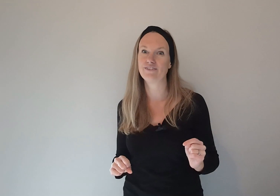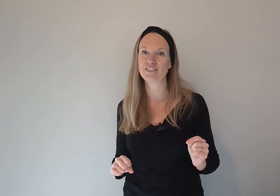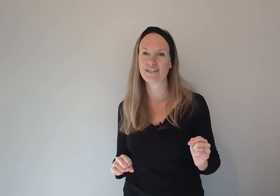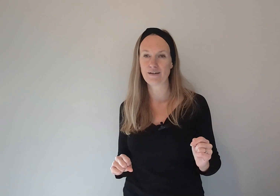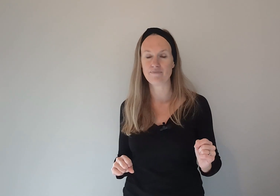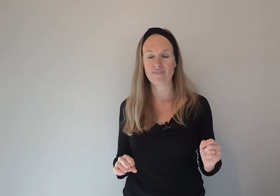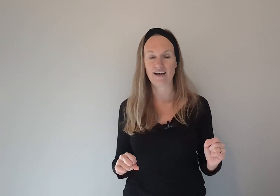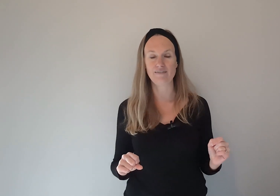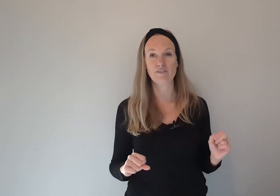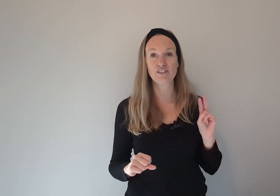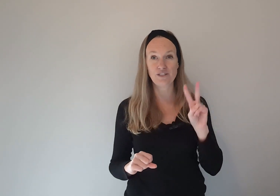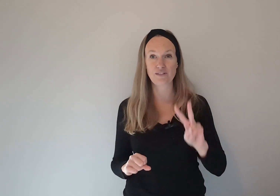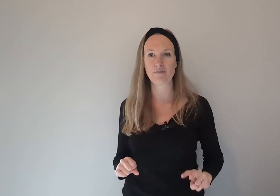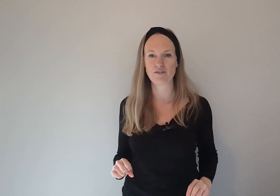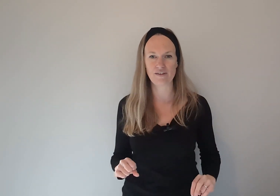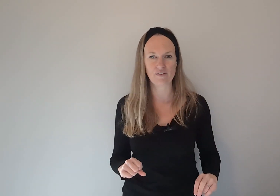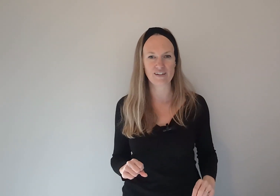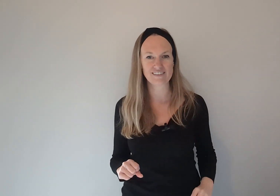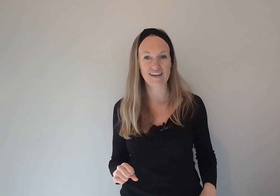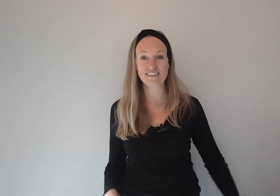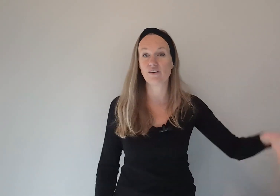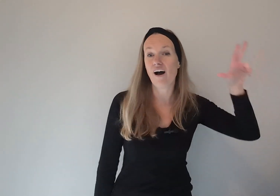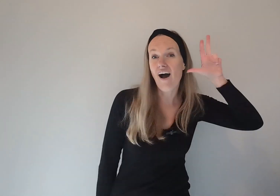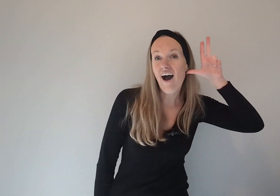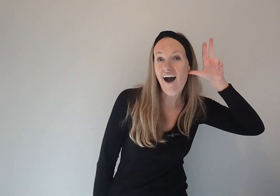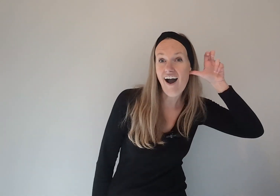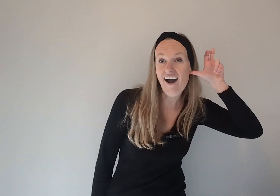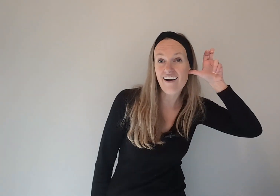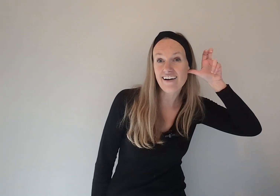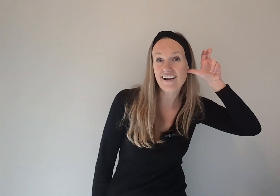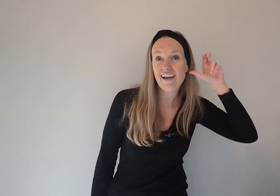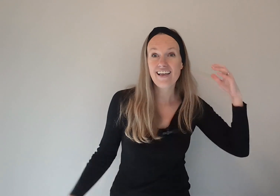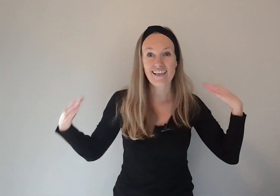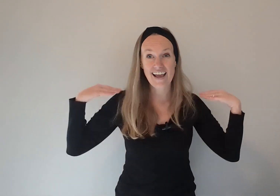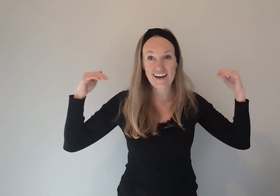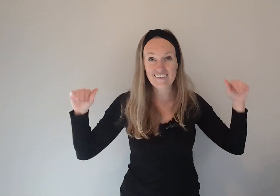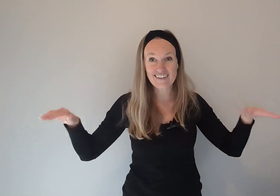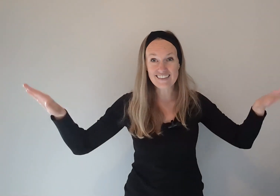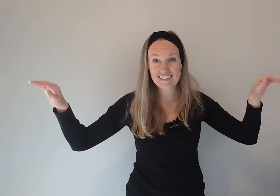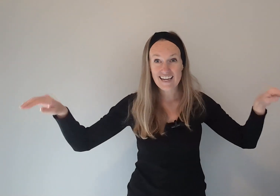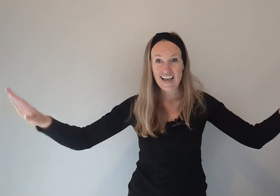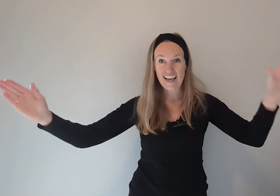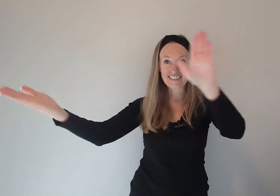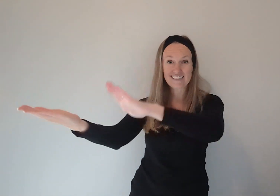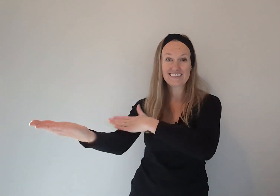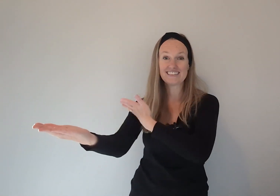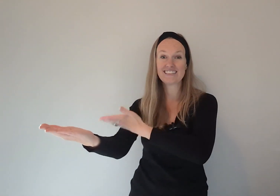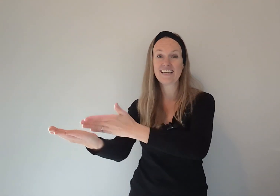first 2 times you hear the chorus. Okay, so hark the herald angels